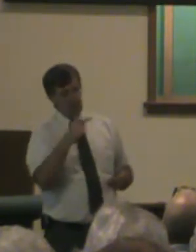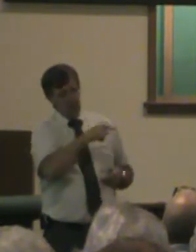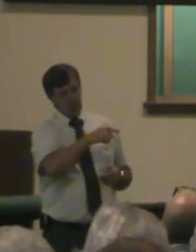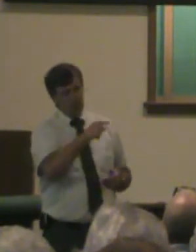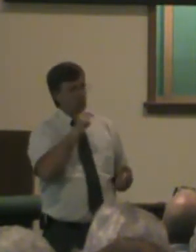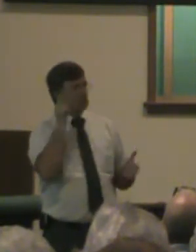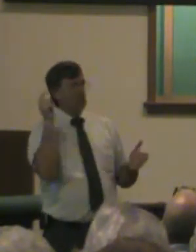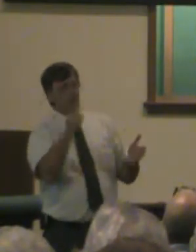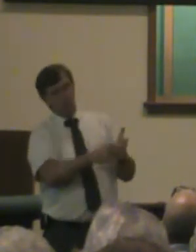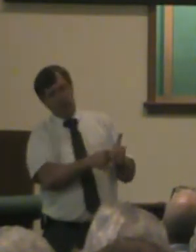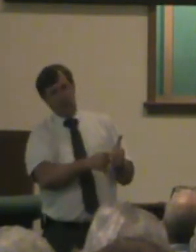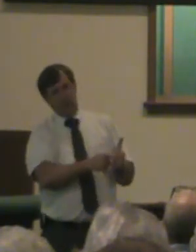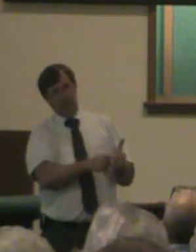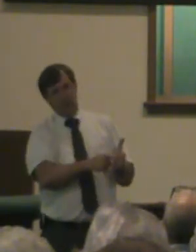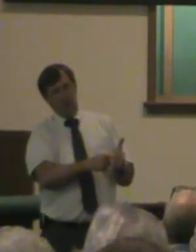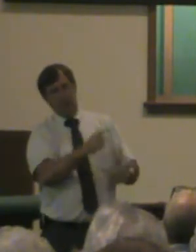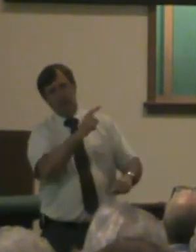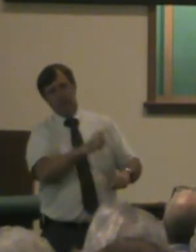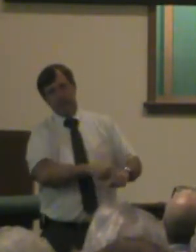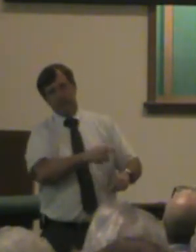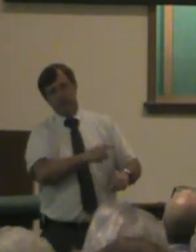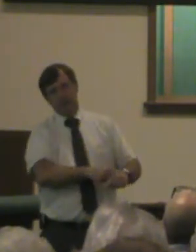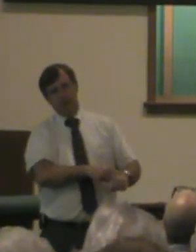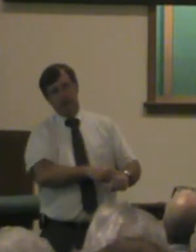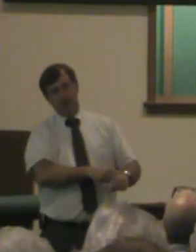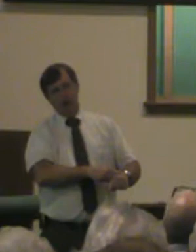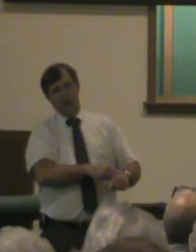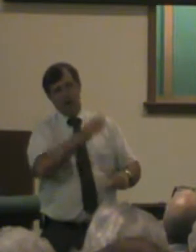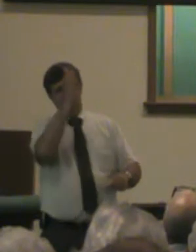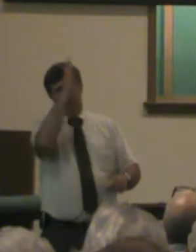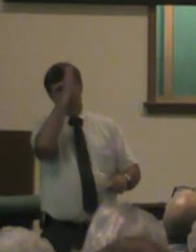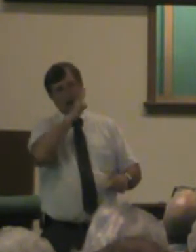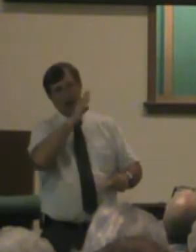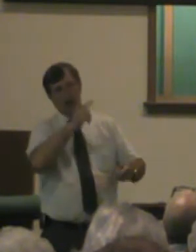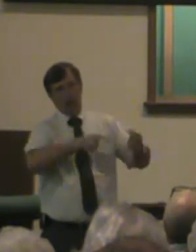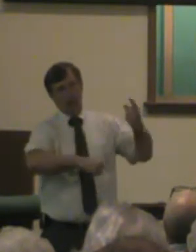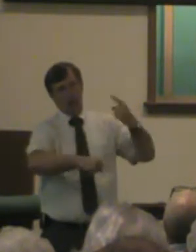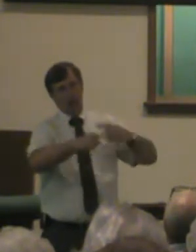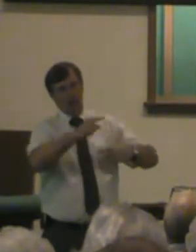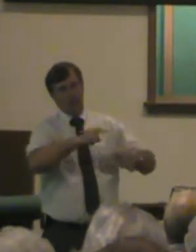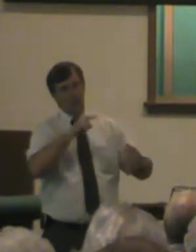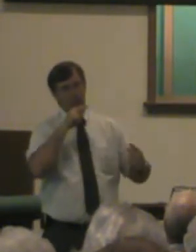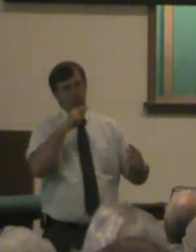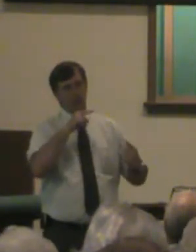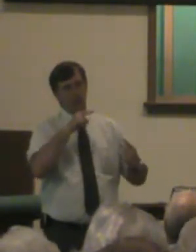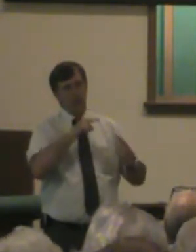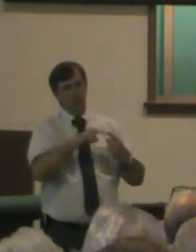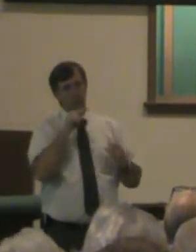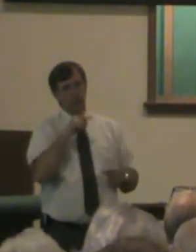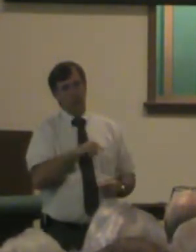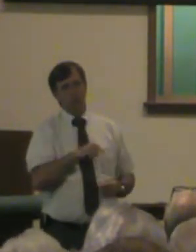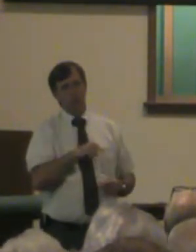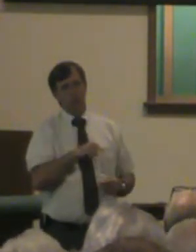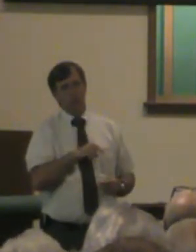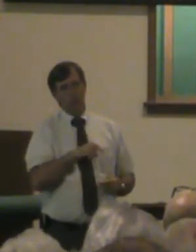not recognize the time of God's coming to you.